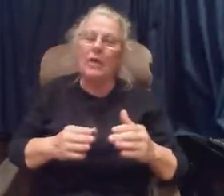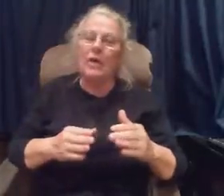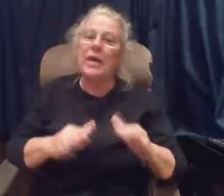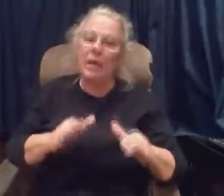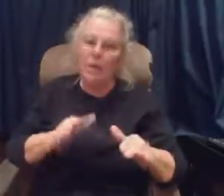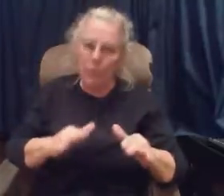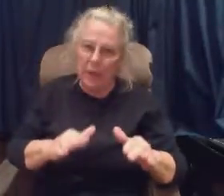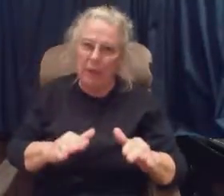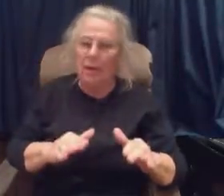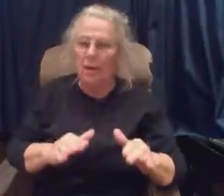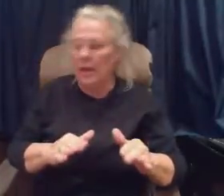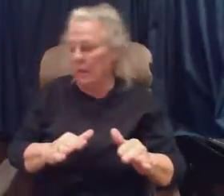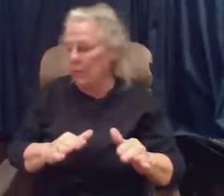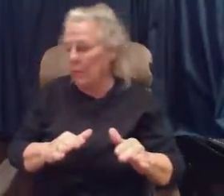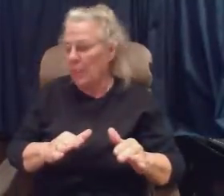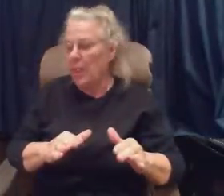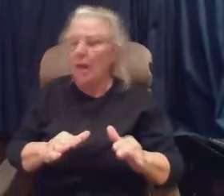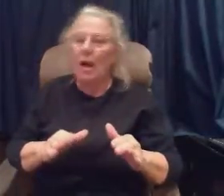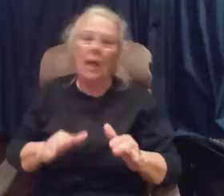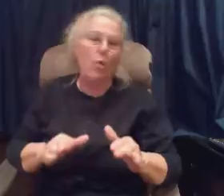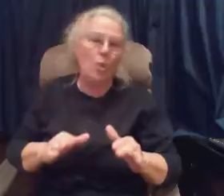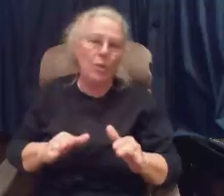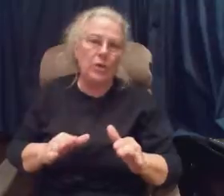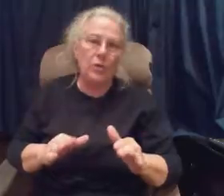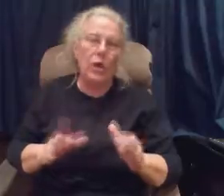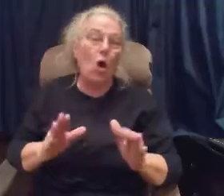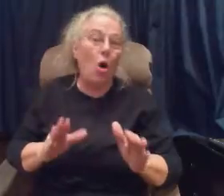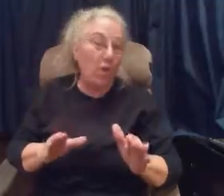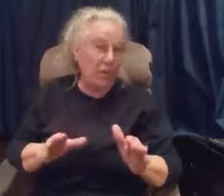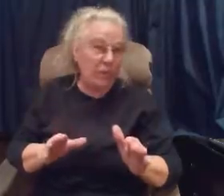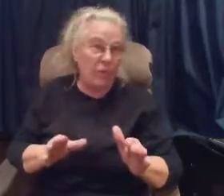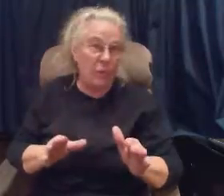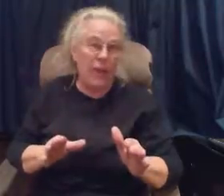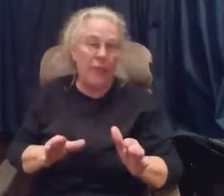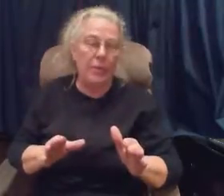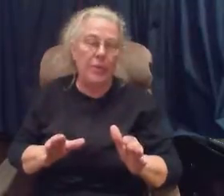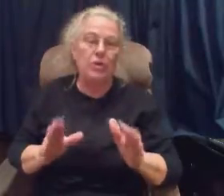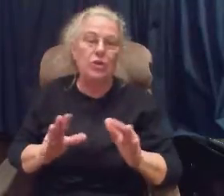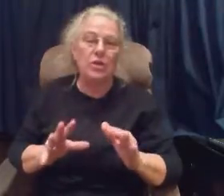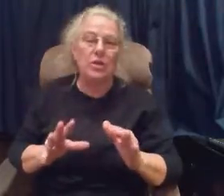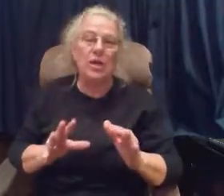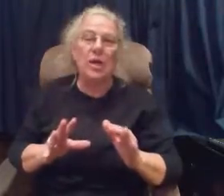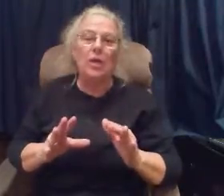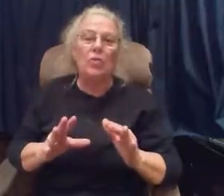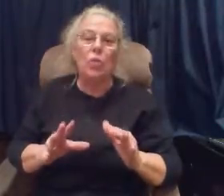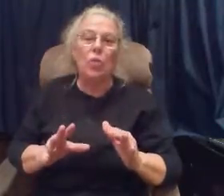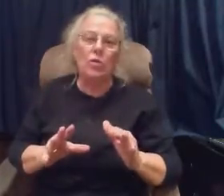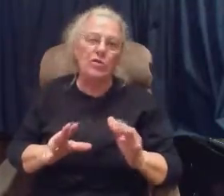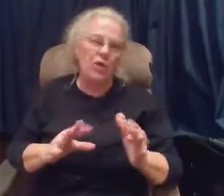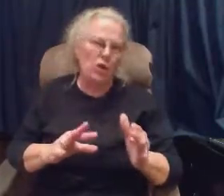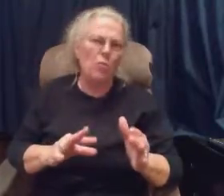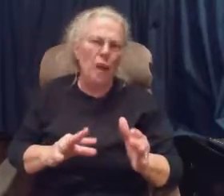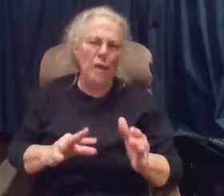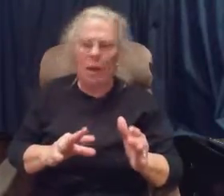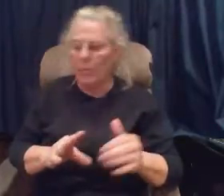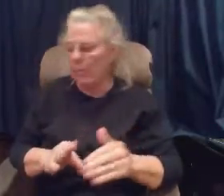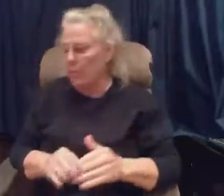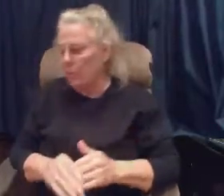the intermediate level, I won't be doing all of the vocabulary, just the words that you might not be